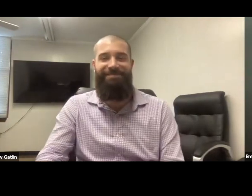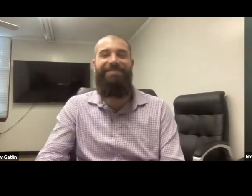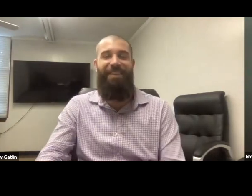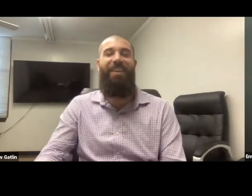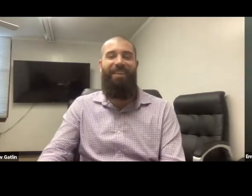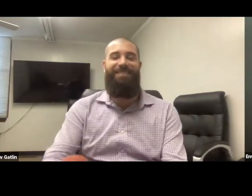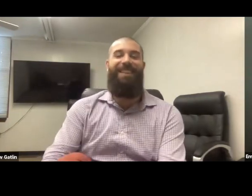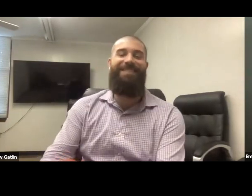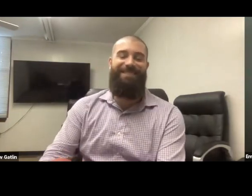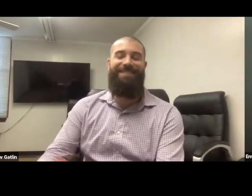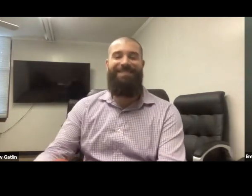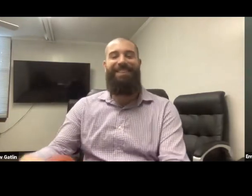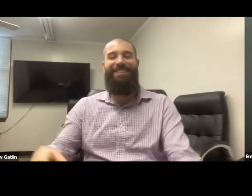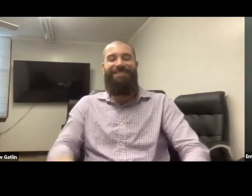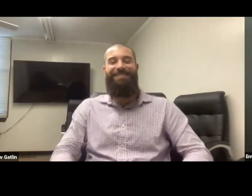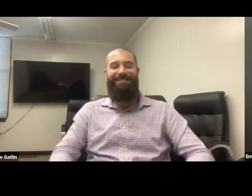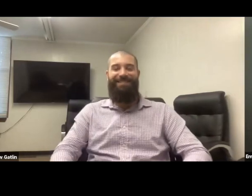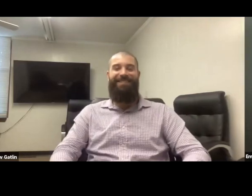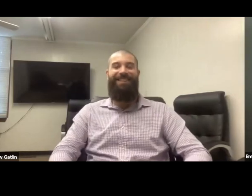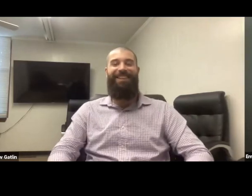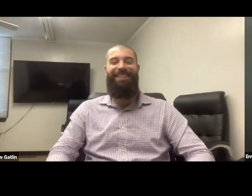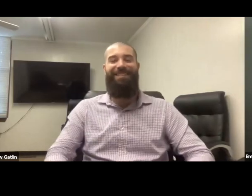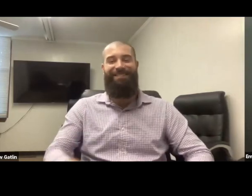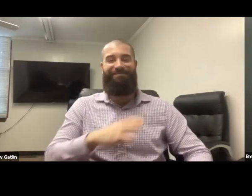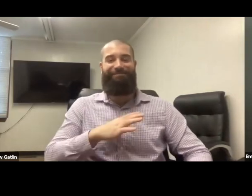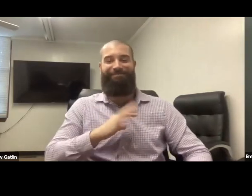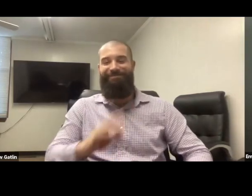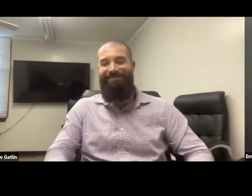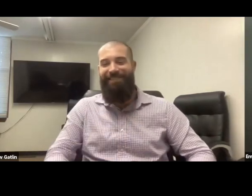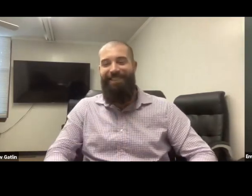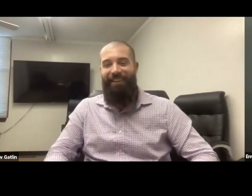Another big thing, not an issue, a thing, sorry, interpreter error.